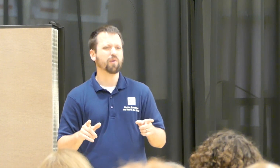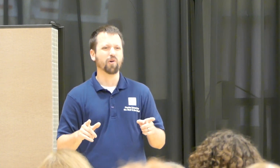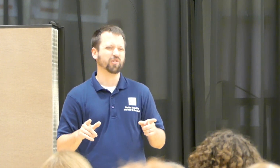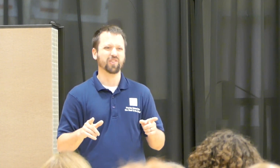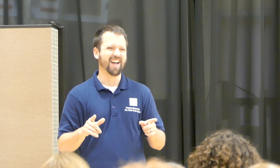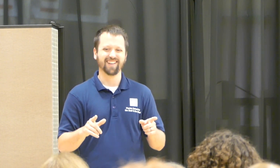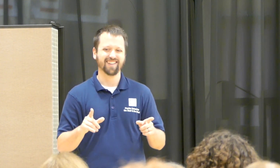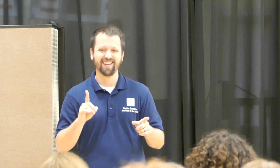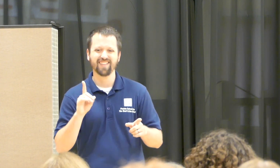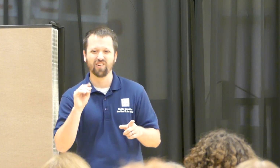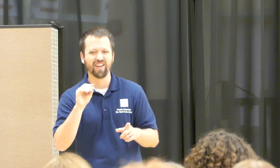won't.